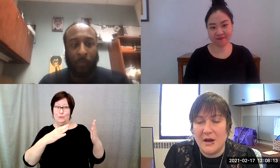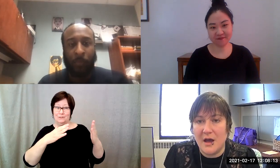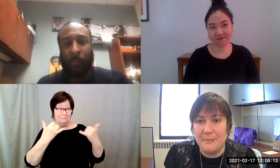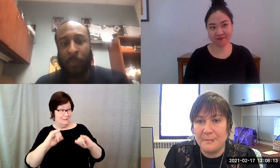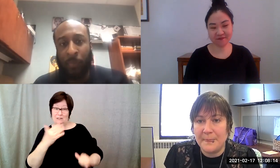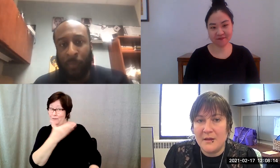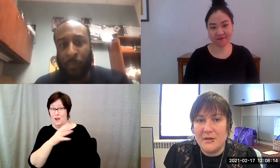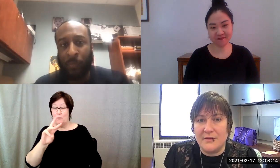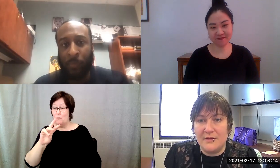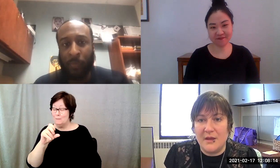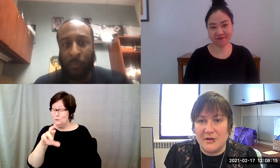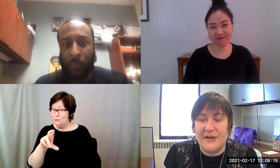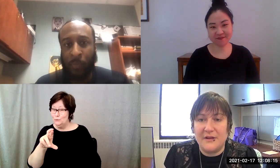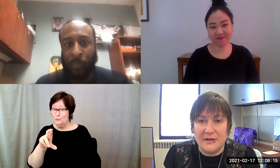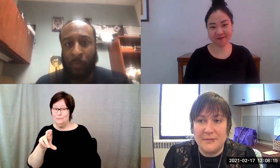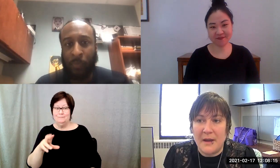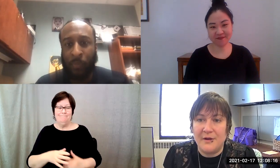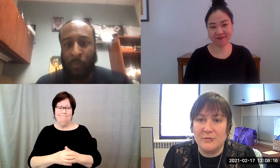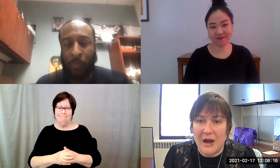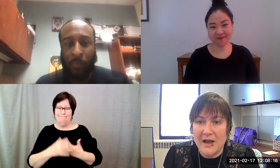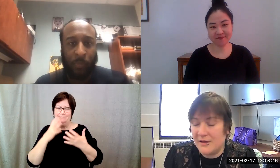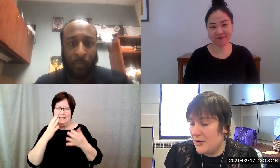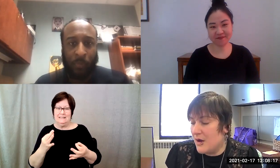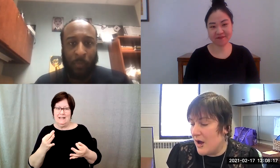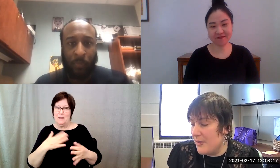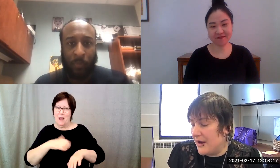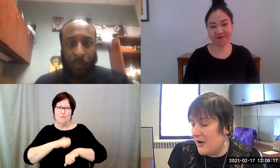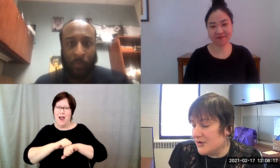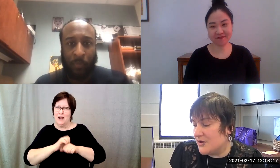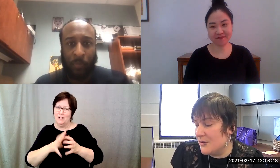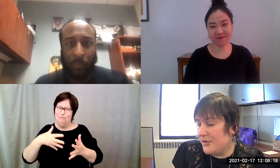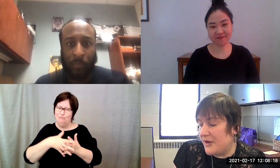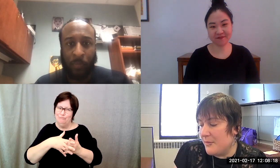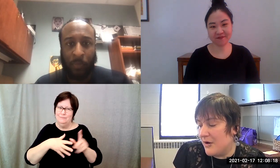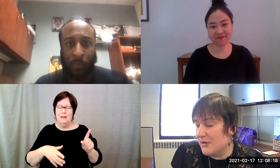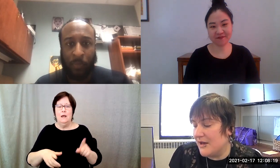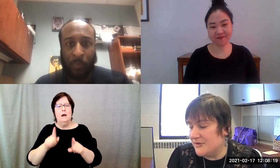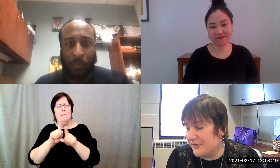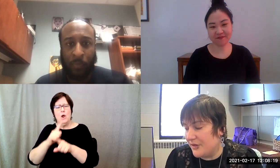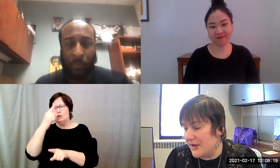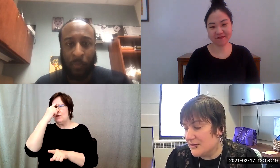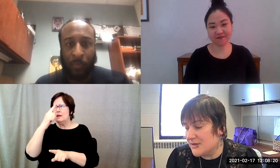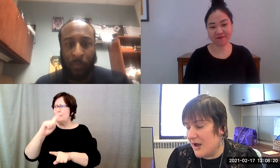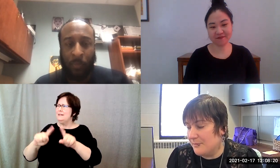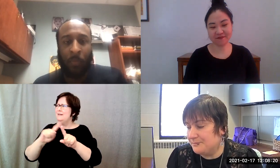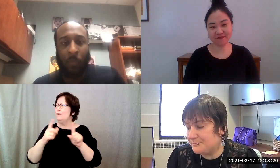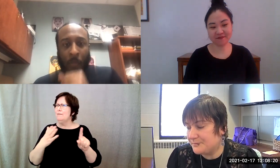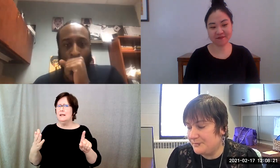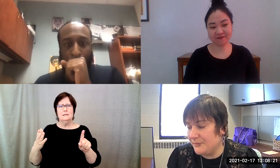Webster, and are definitely my rock. But I also think about a lot of different